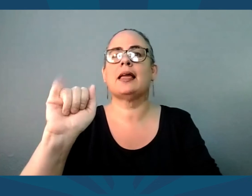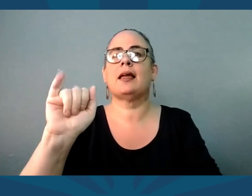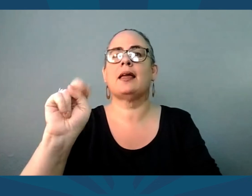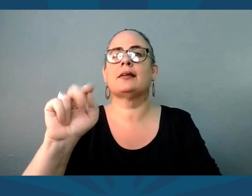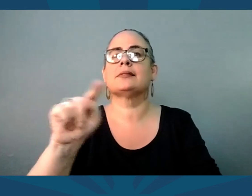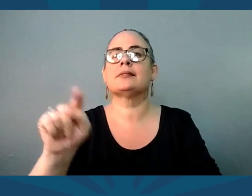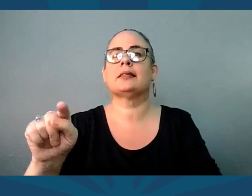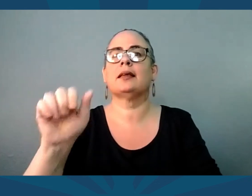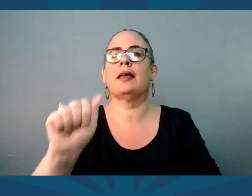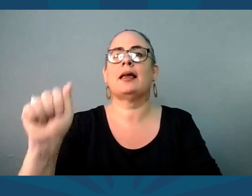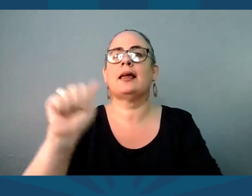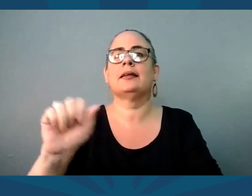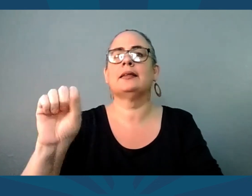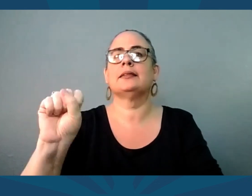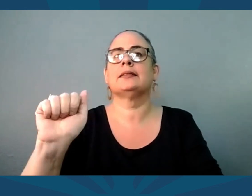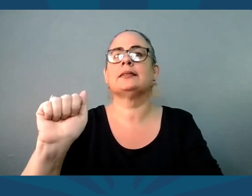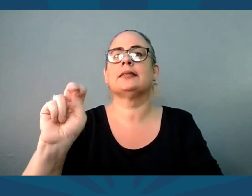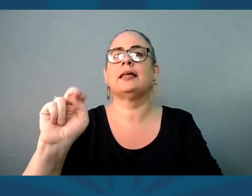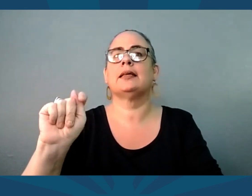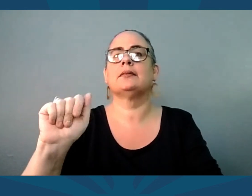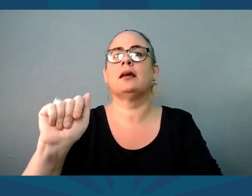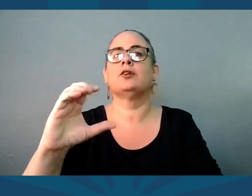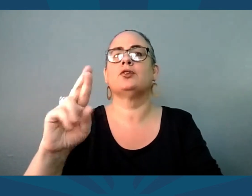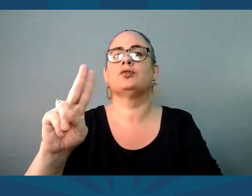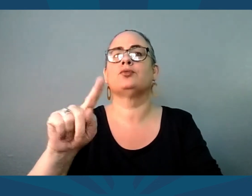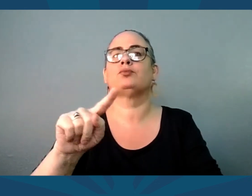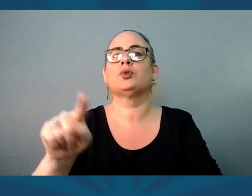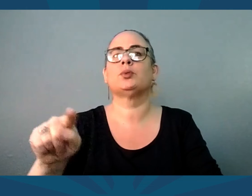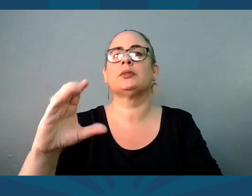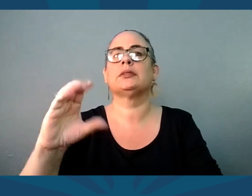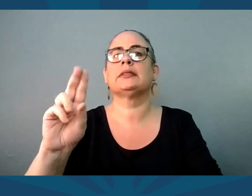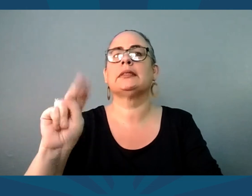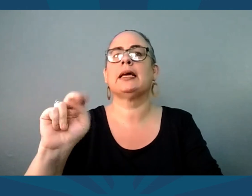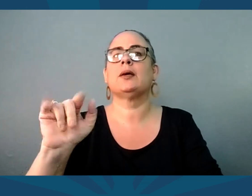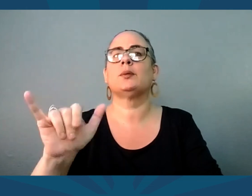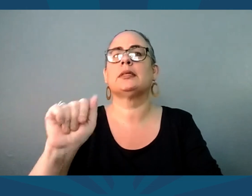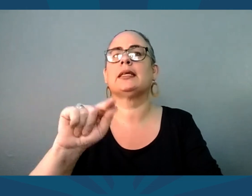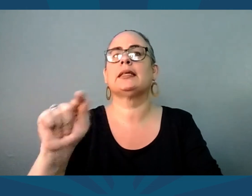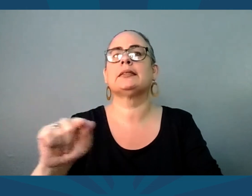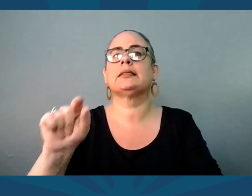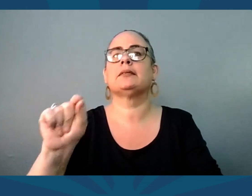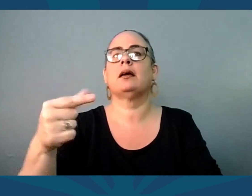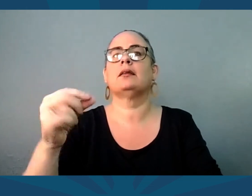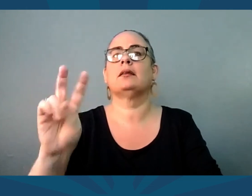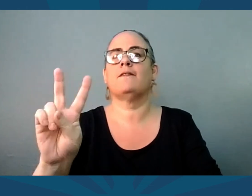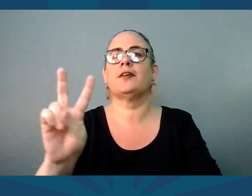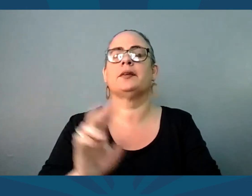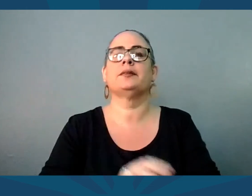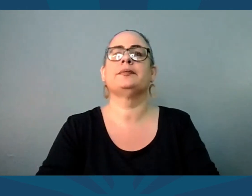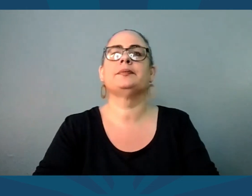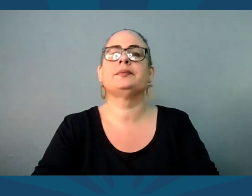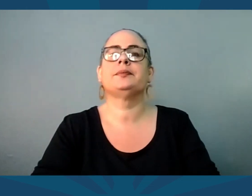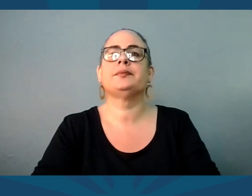S. Sains at Santa Cruz County AZ.gov.